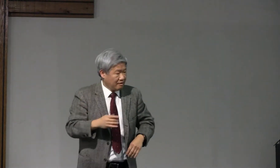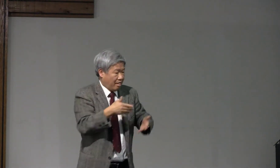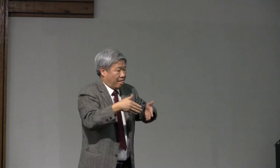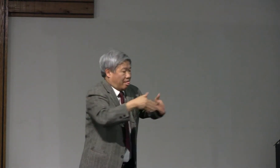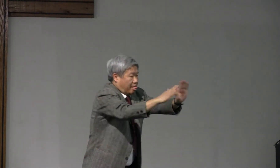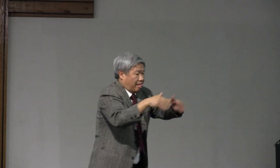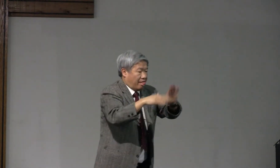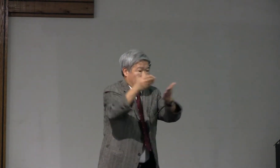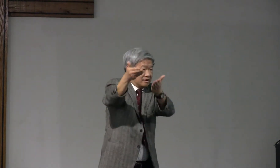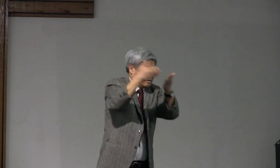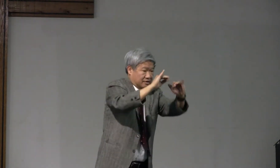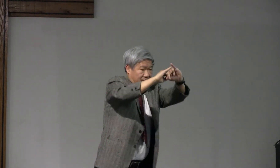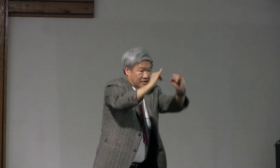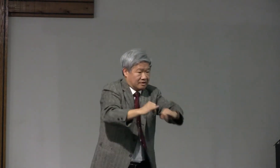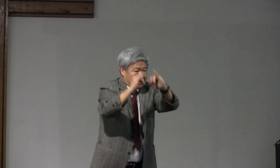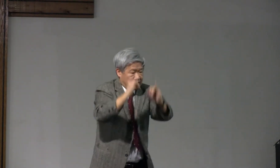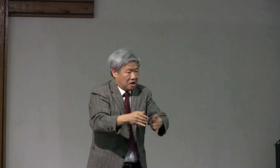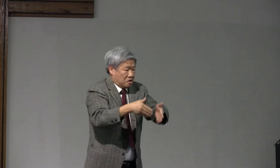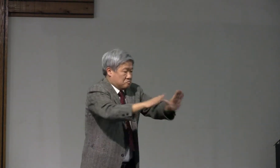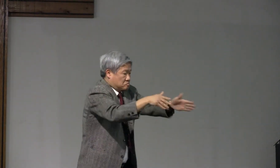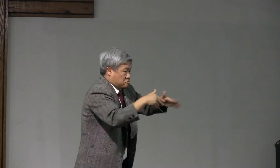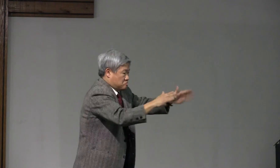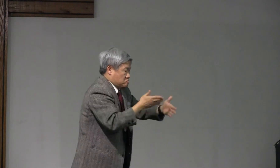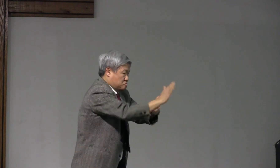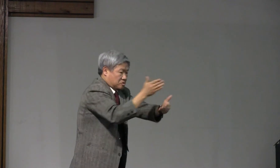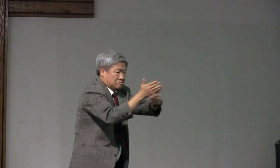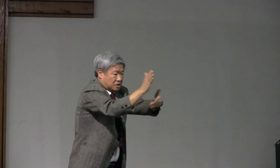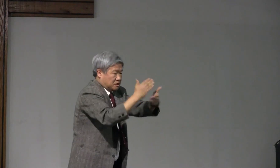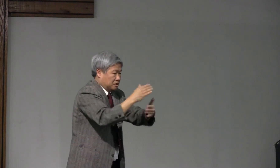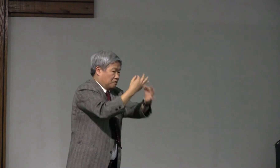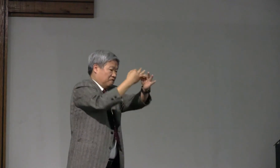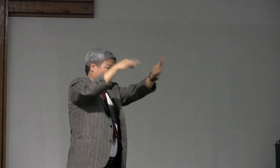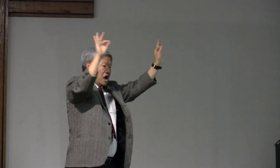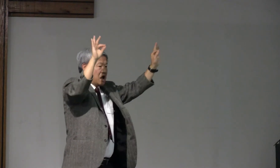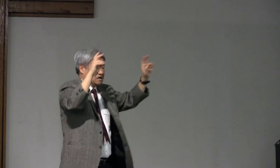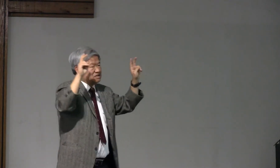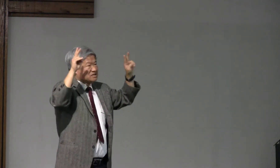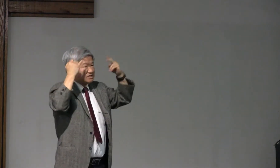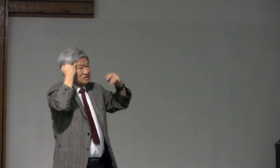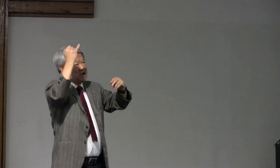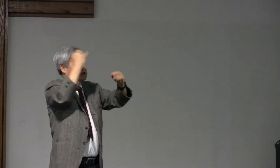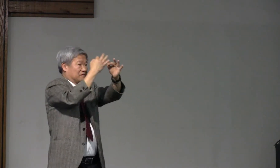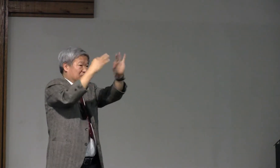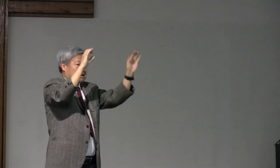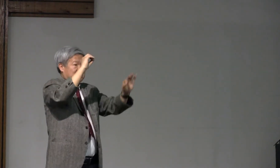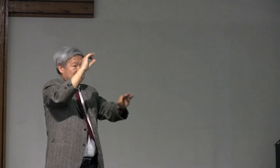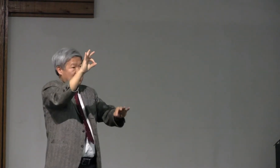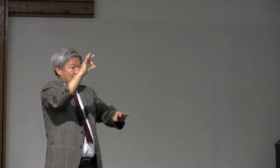And he communicated more with them than with God. And he let them bring their idols in.